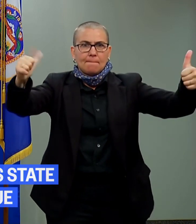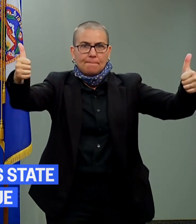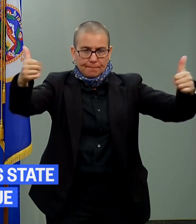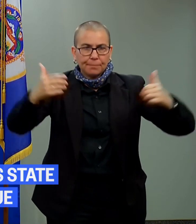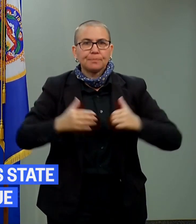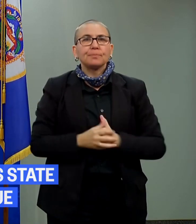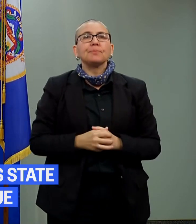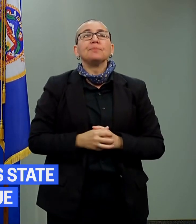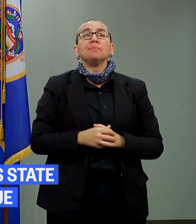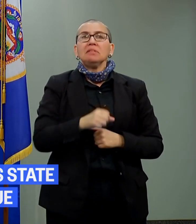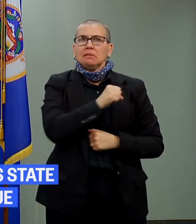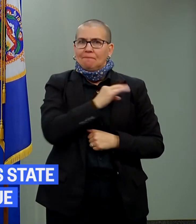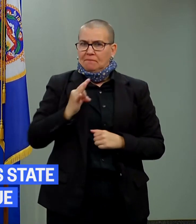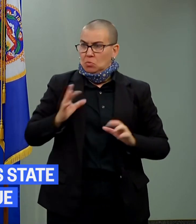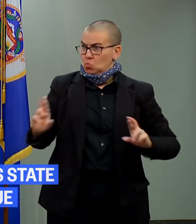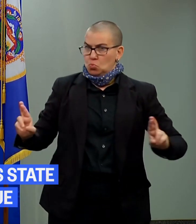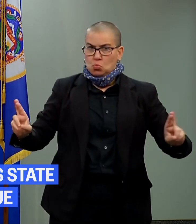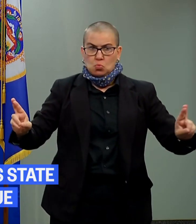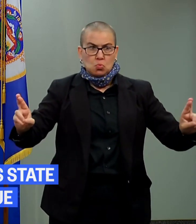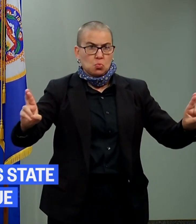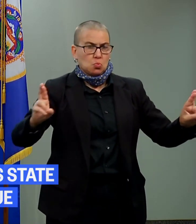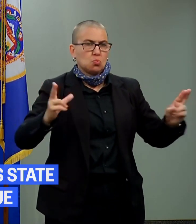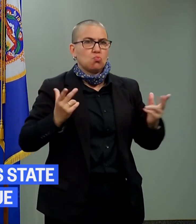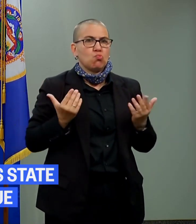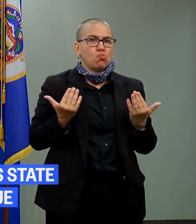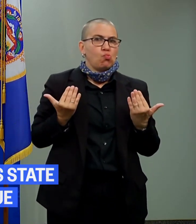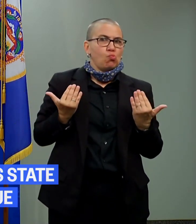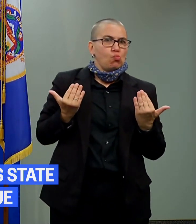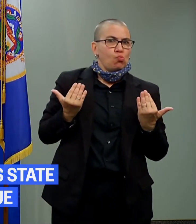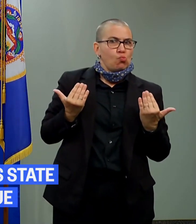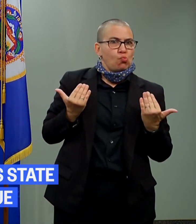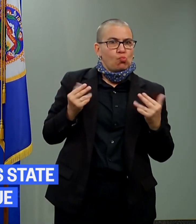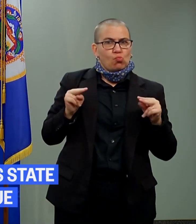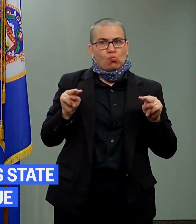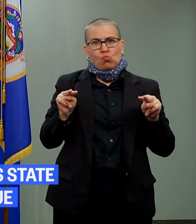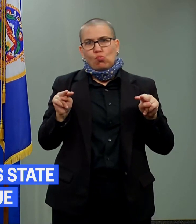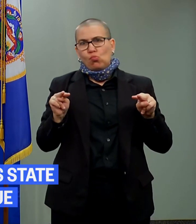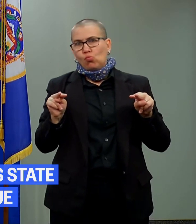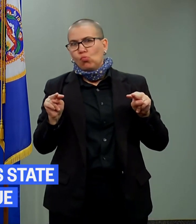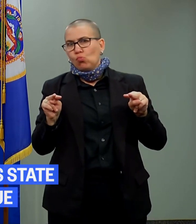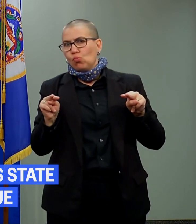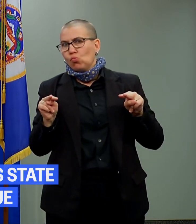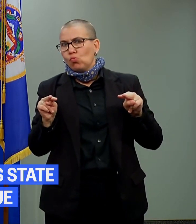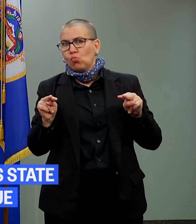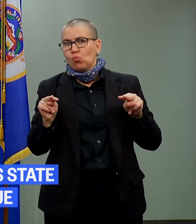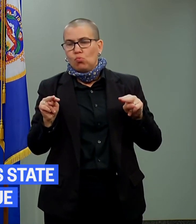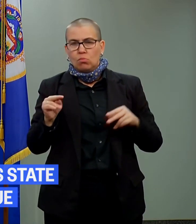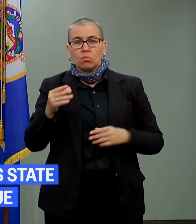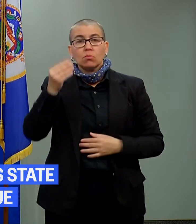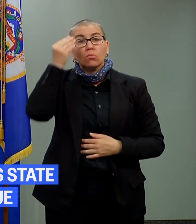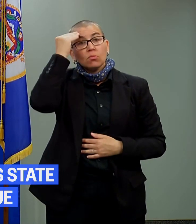adjacent, and we gave this mandate to them. Get there fast.